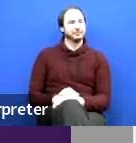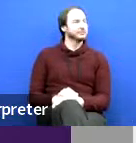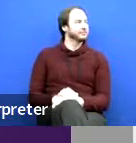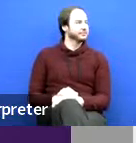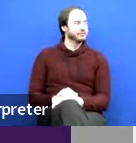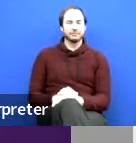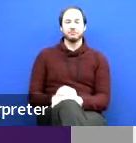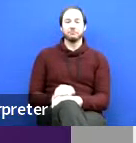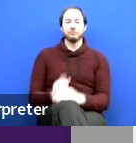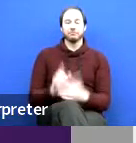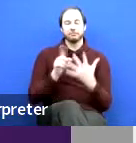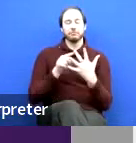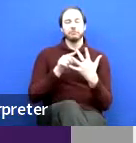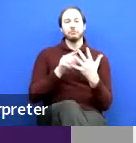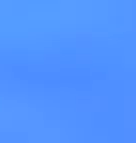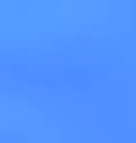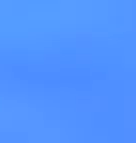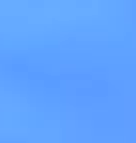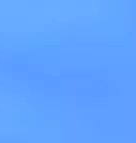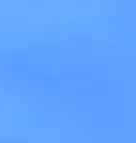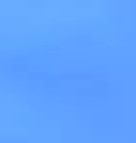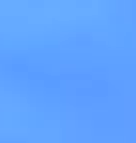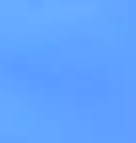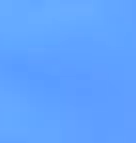Any further comments?